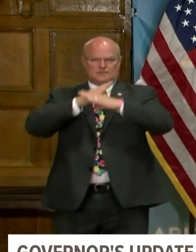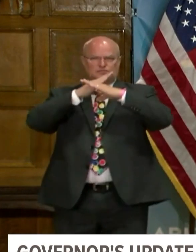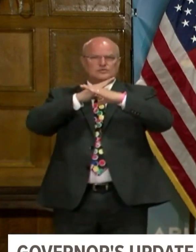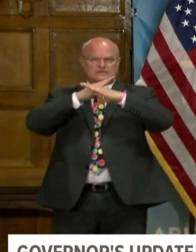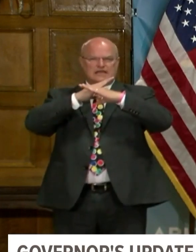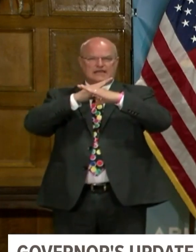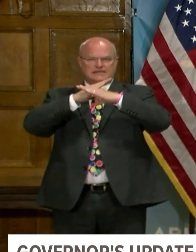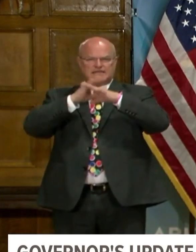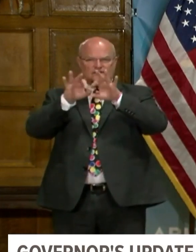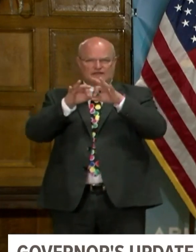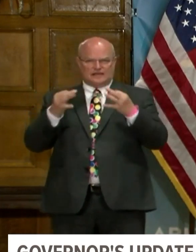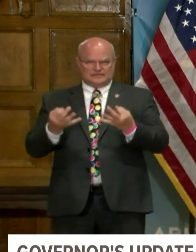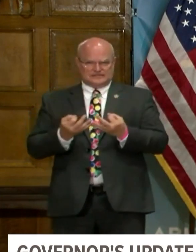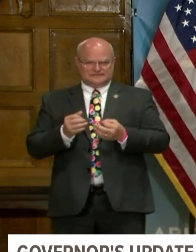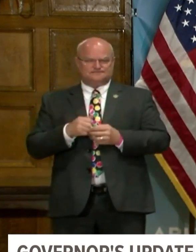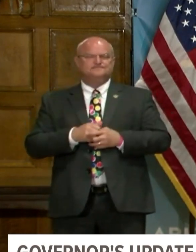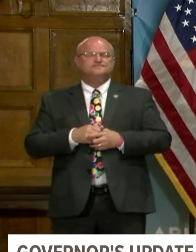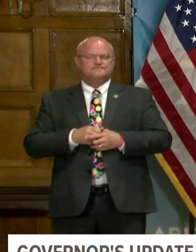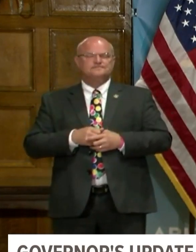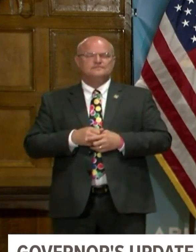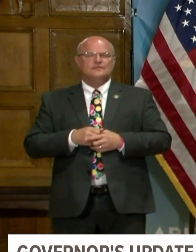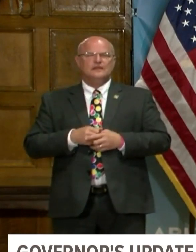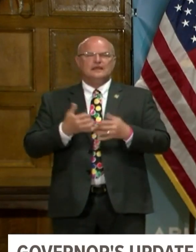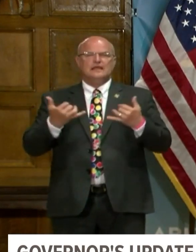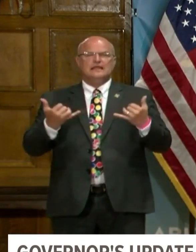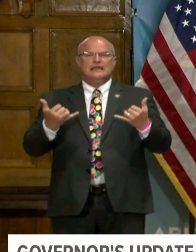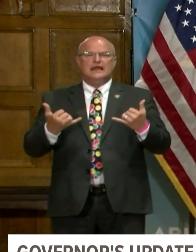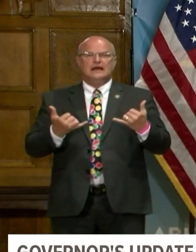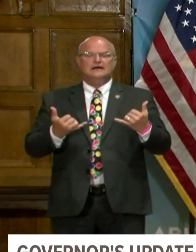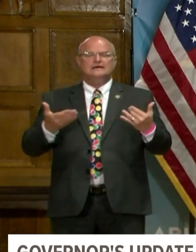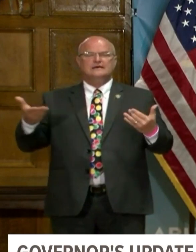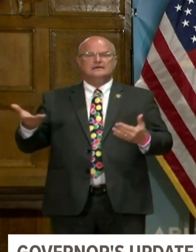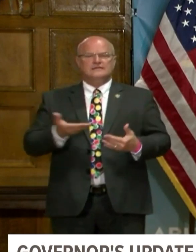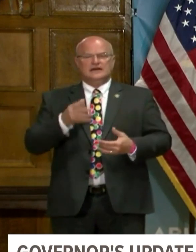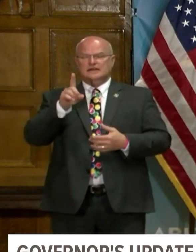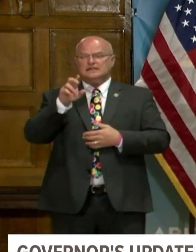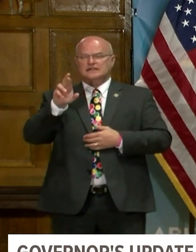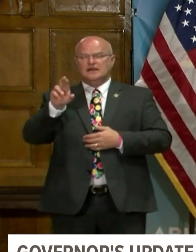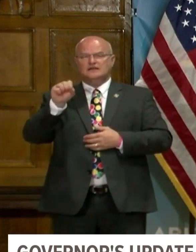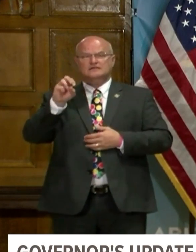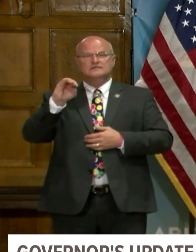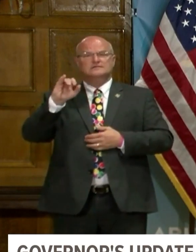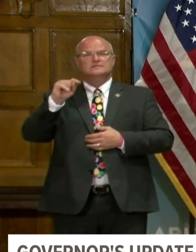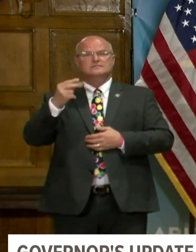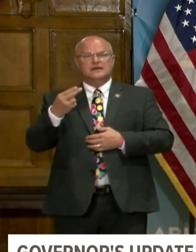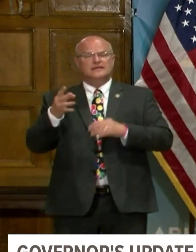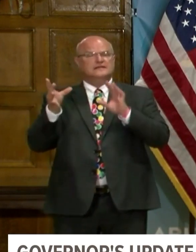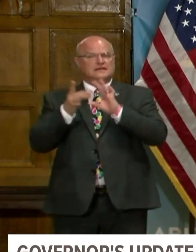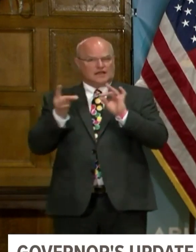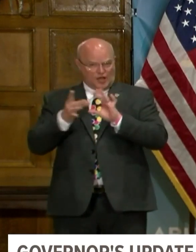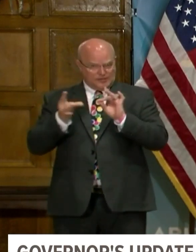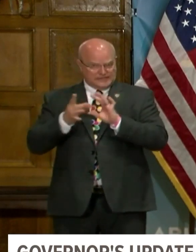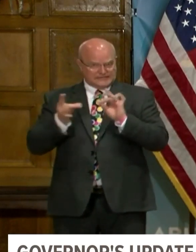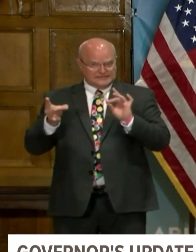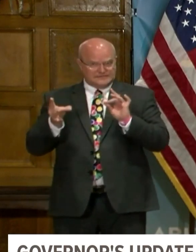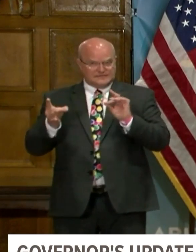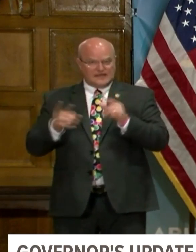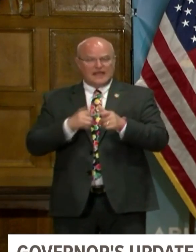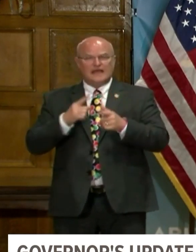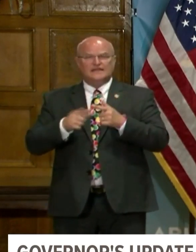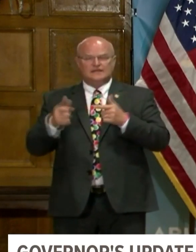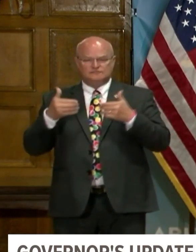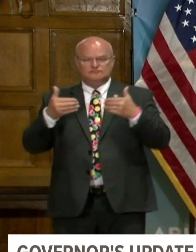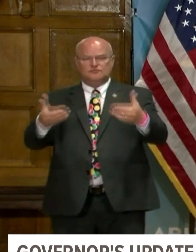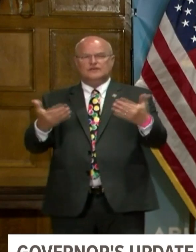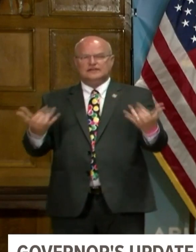protecting our families. With that, let me invite Dr. Smith to come and make his comments, and then we'll